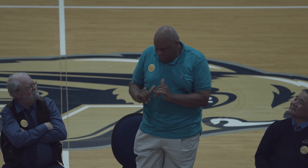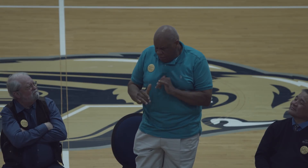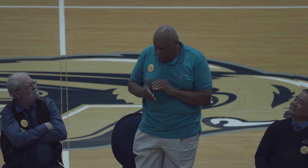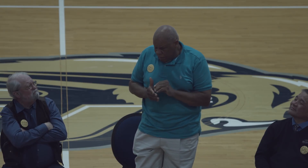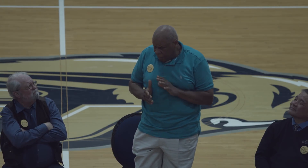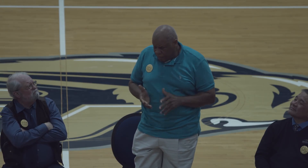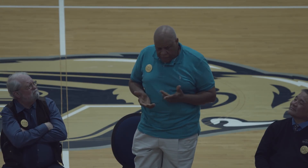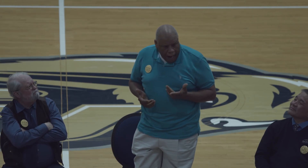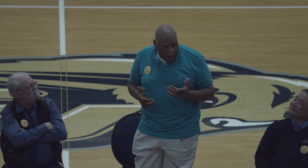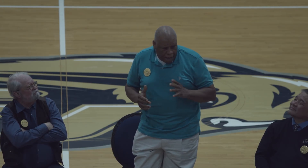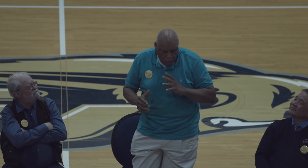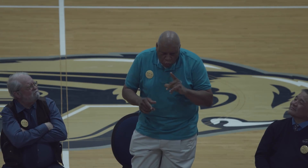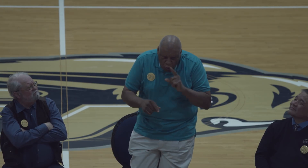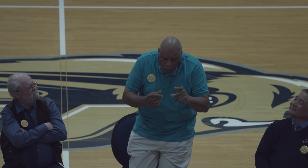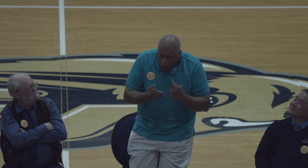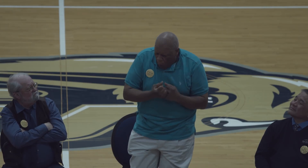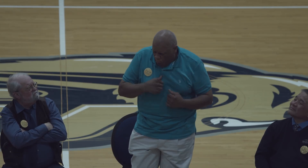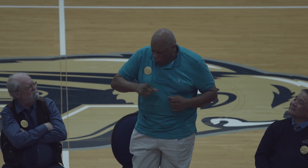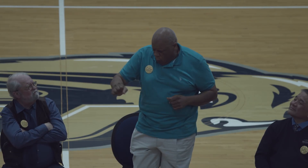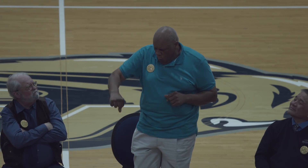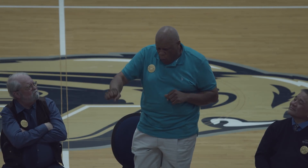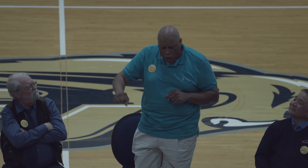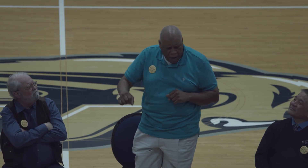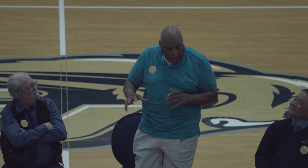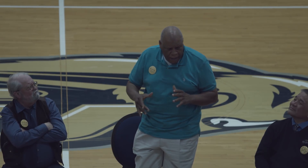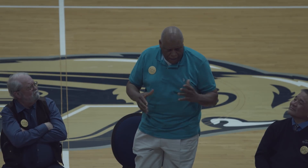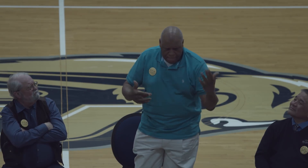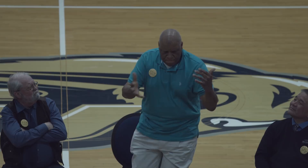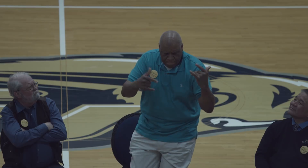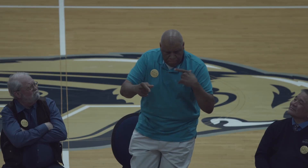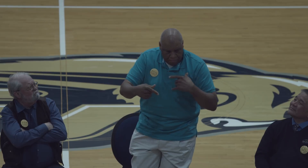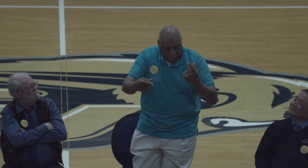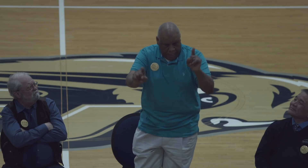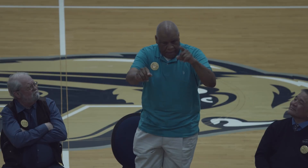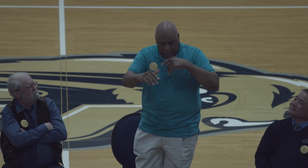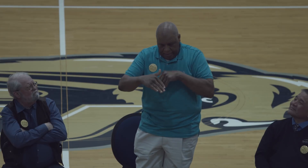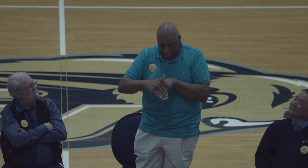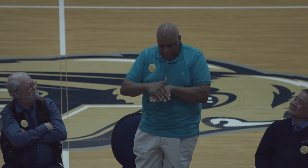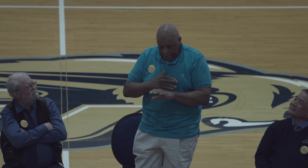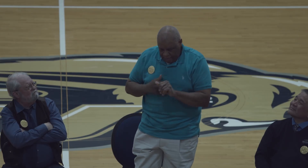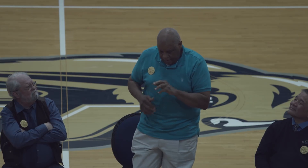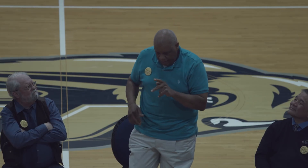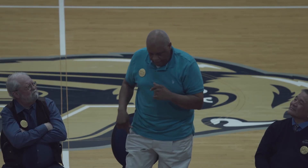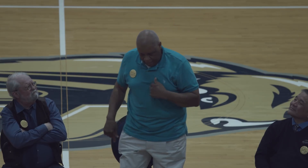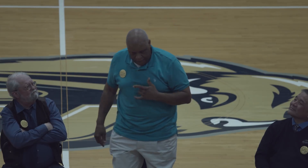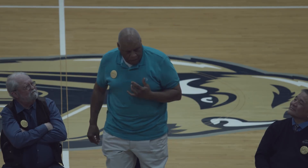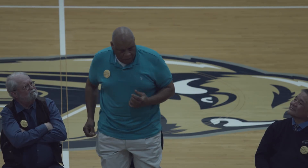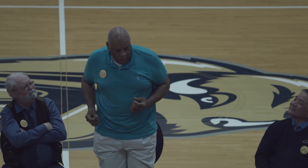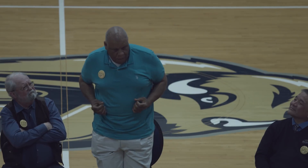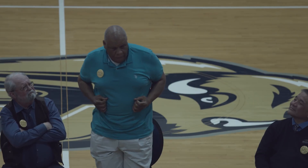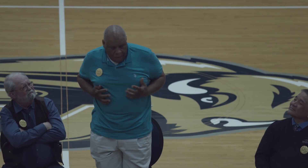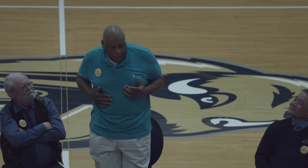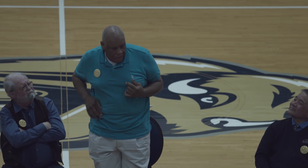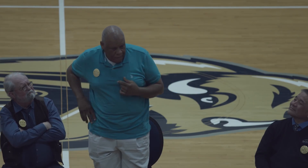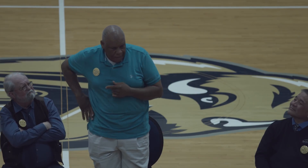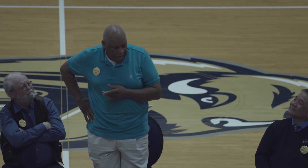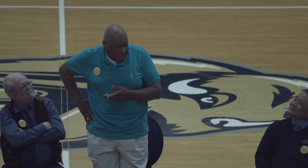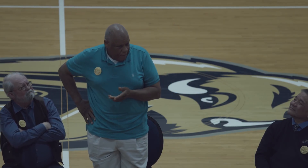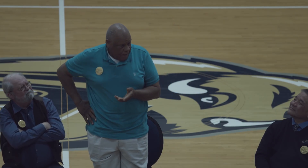well, what else could I say? I'm just like you. Absolutely, I support this protest. And they